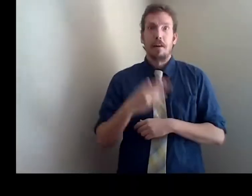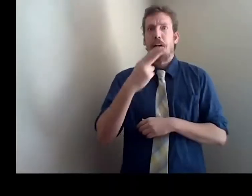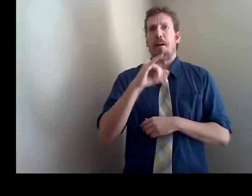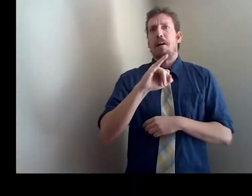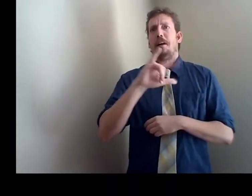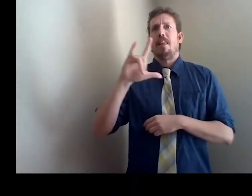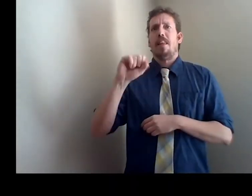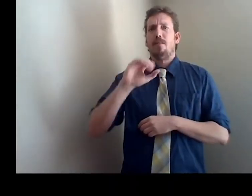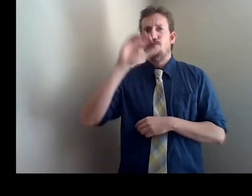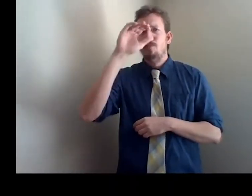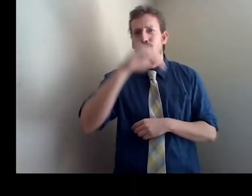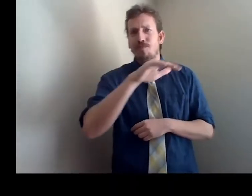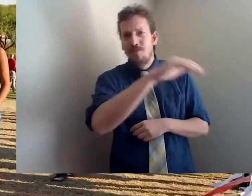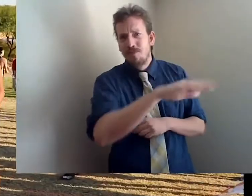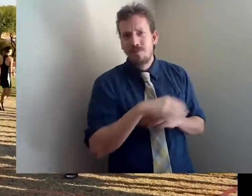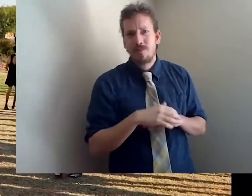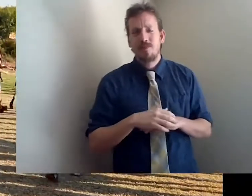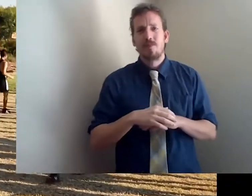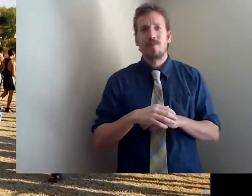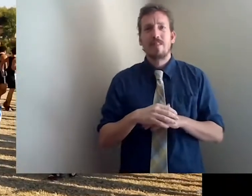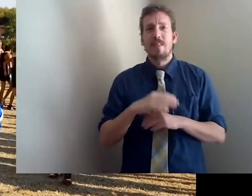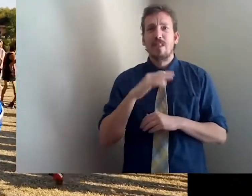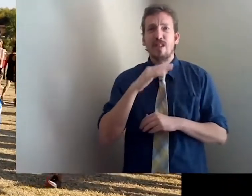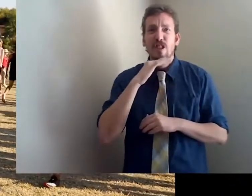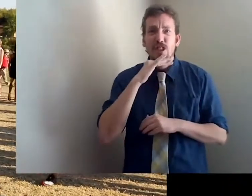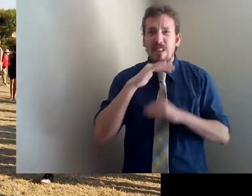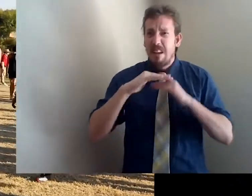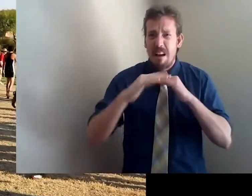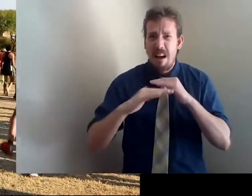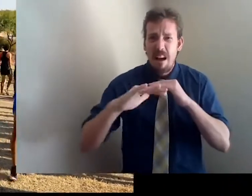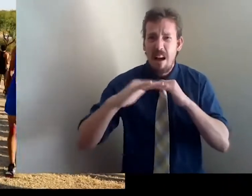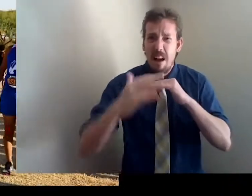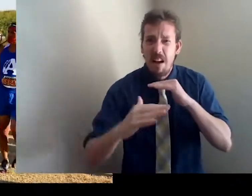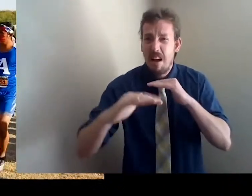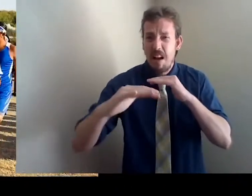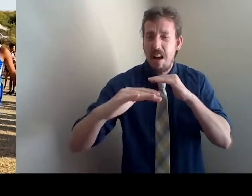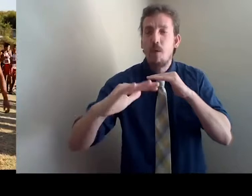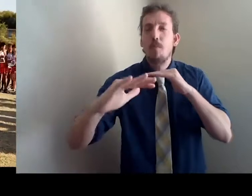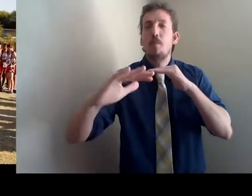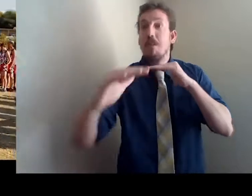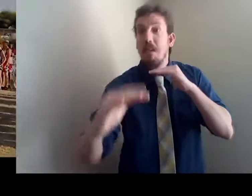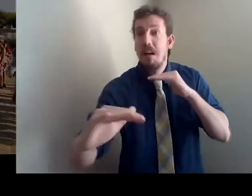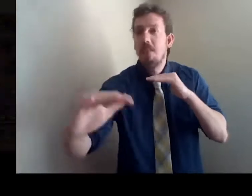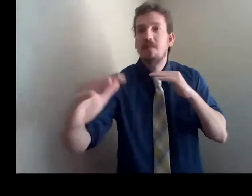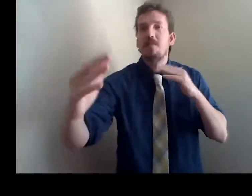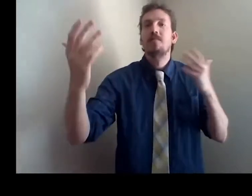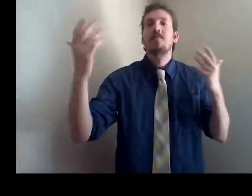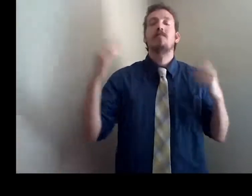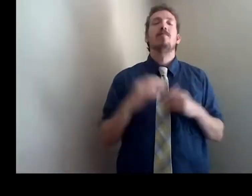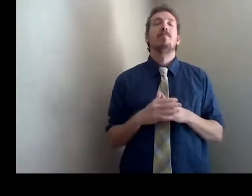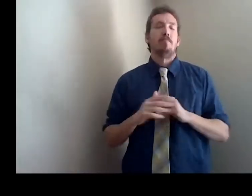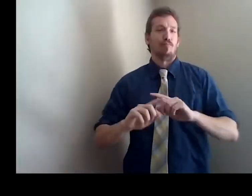On grass, dirt, mountains, hills,